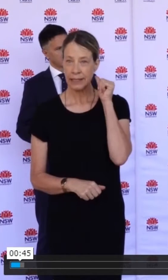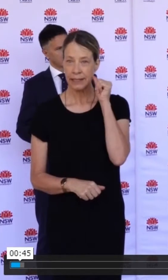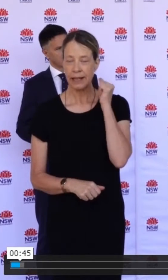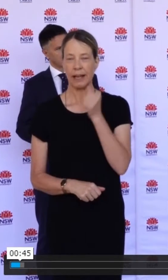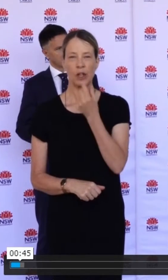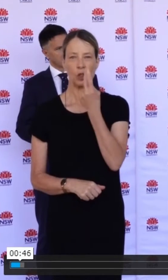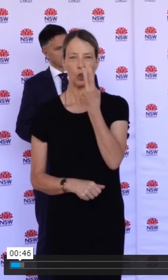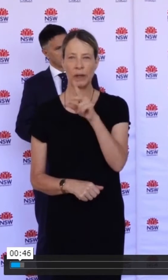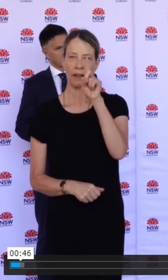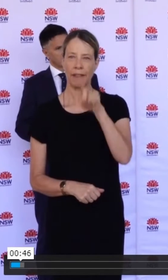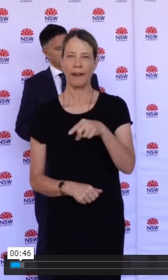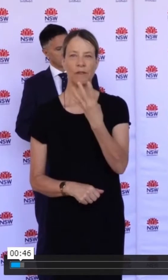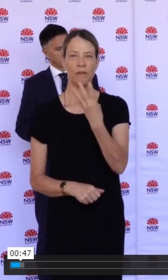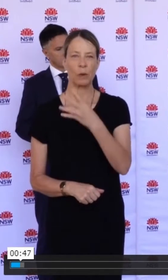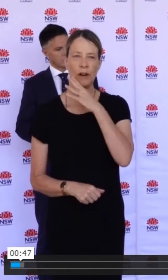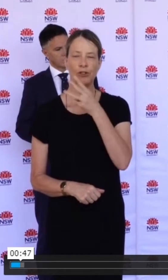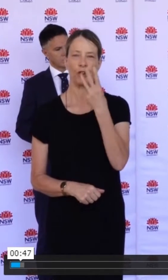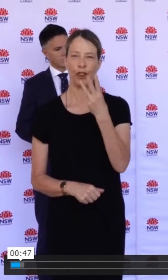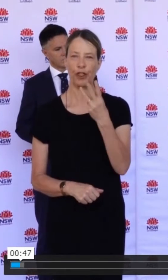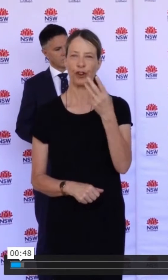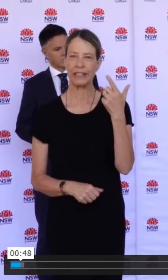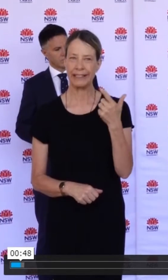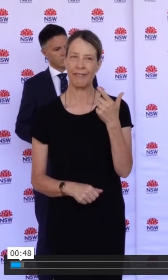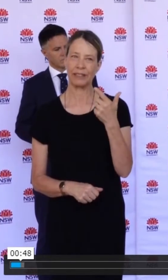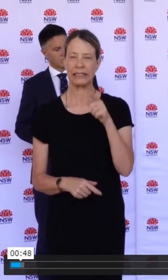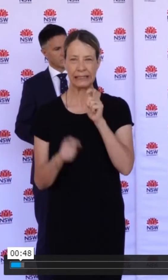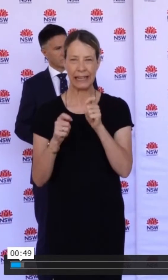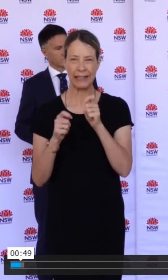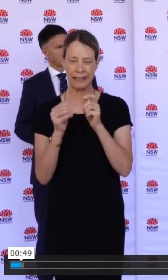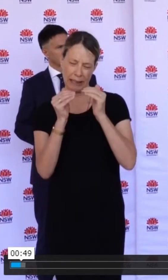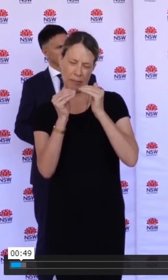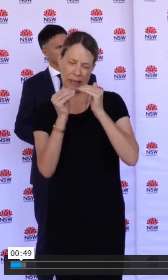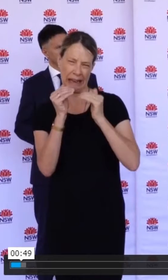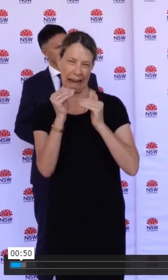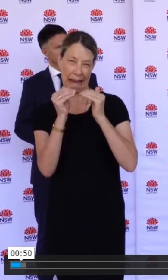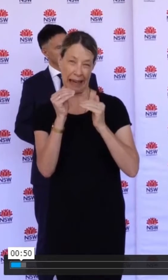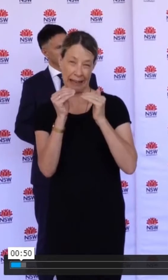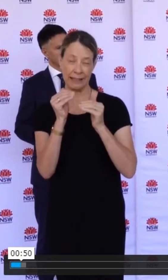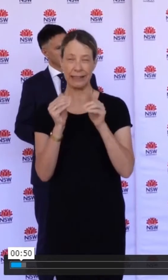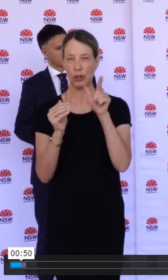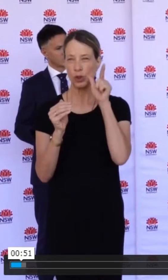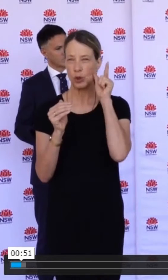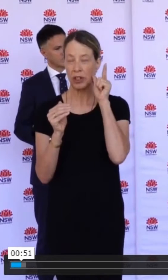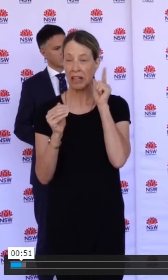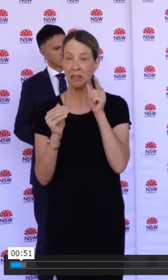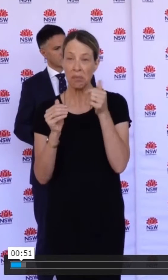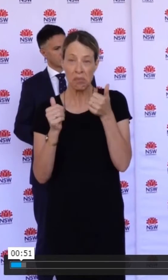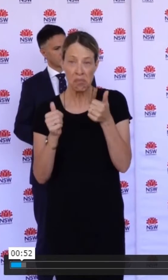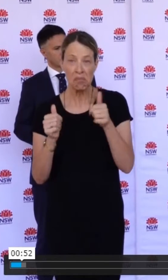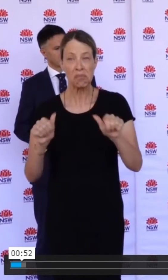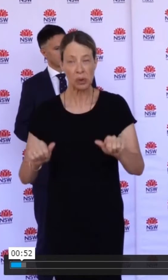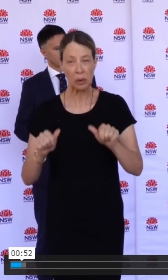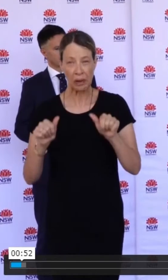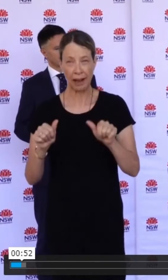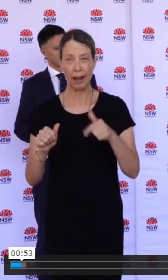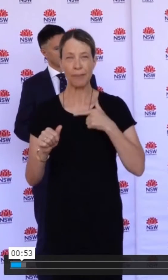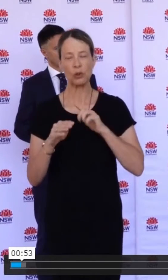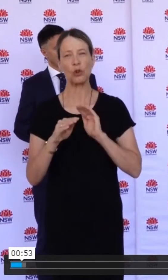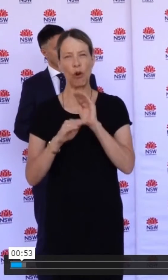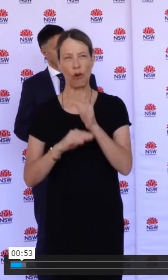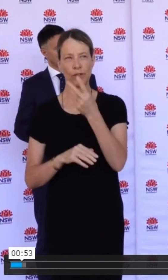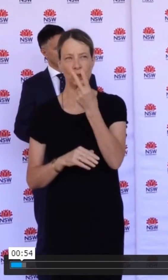20,437 tests done. Now that's slightly less than the day before. It's pleasing that it's up over 20,000,